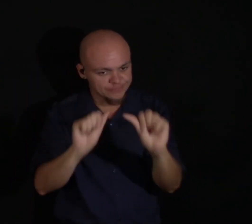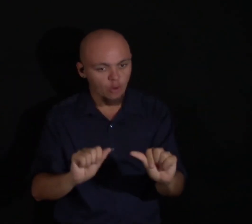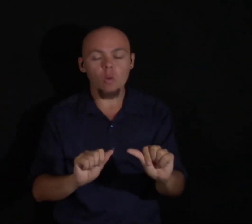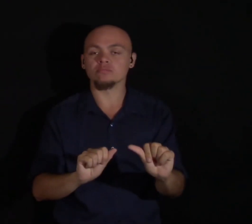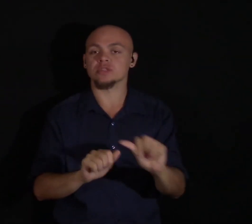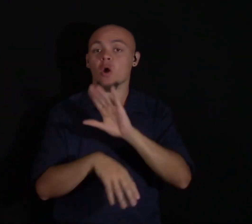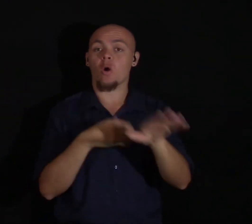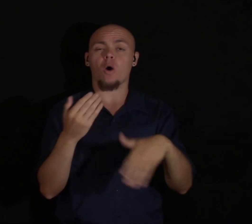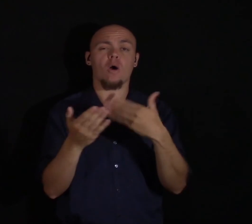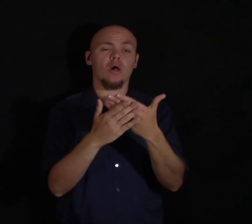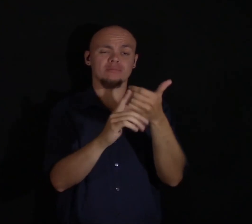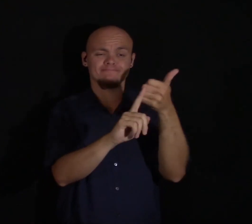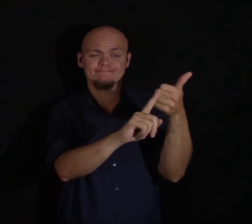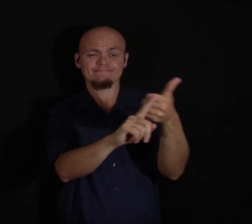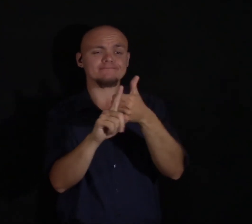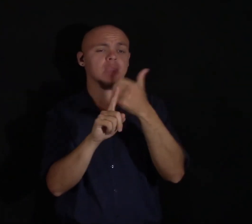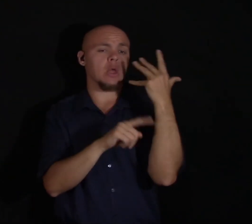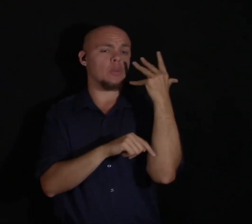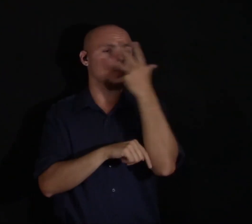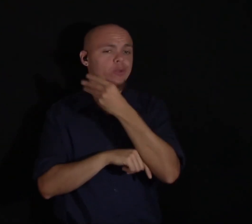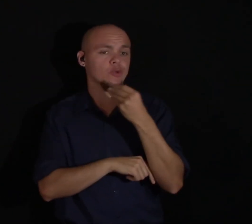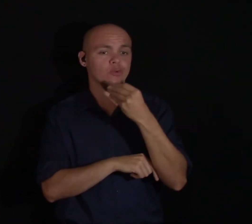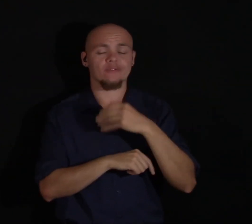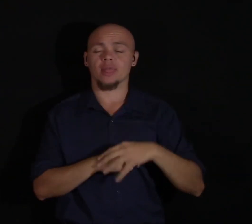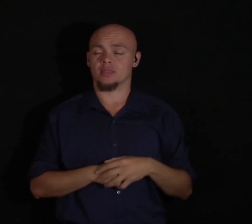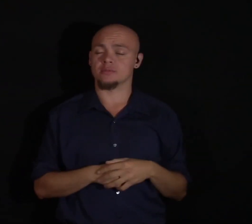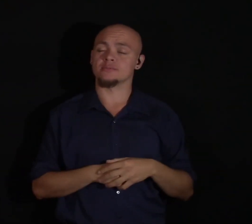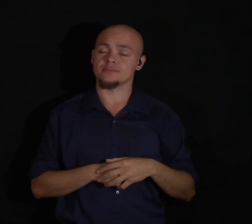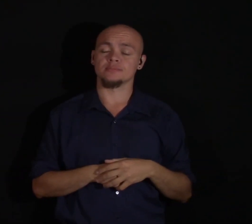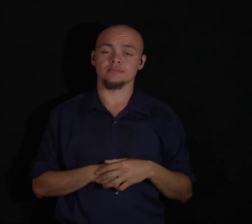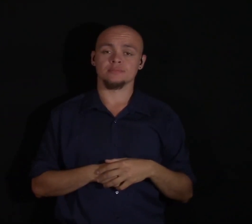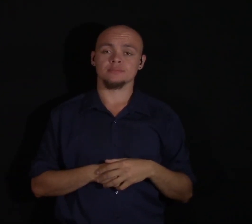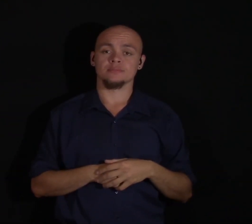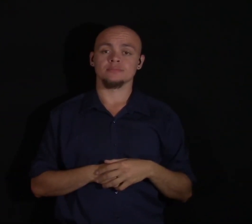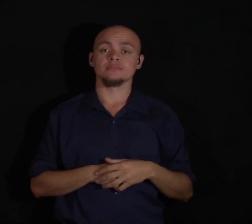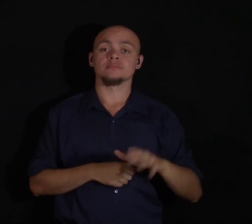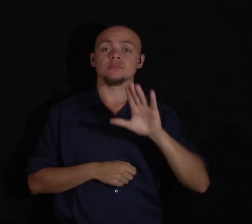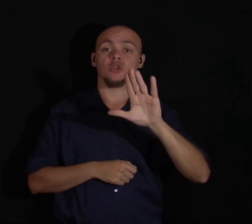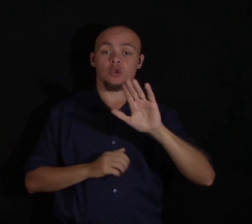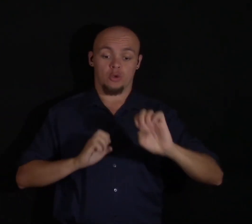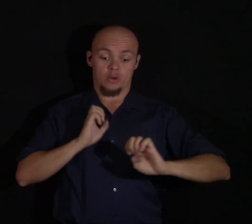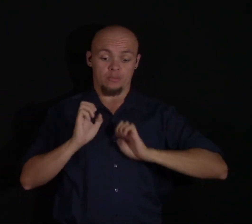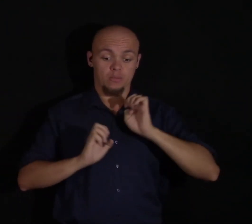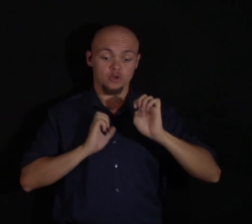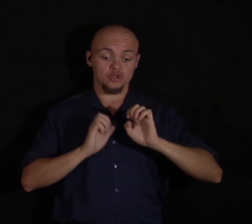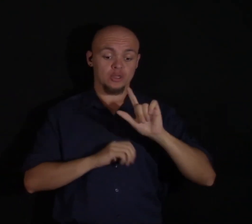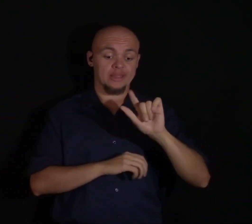all of them are beautiful. And so build your own emotional